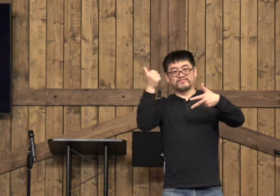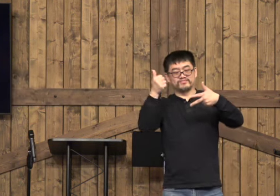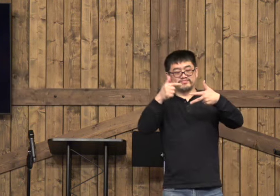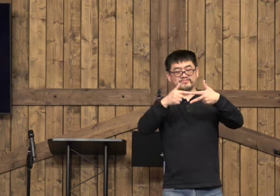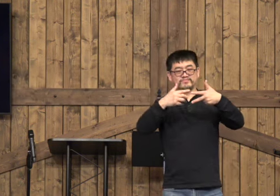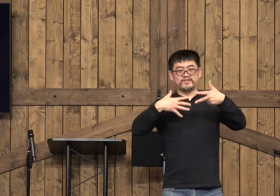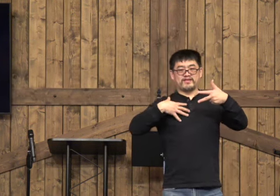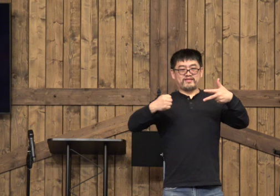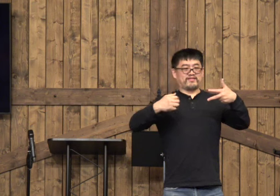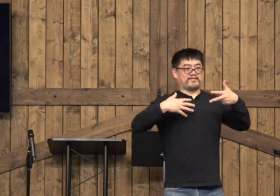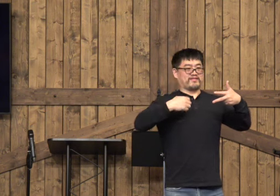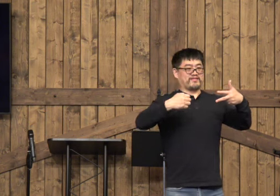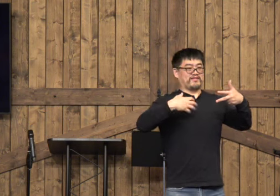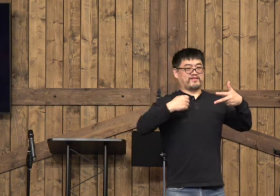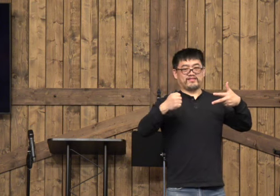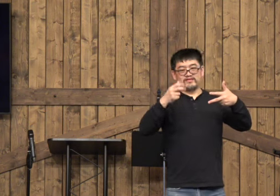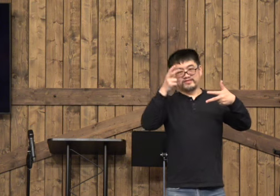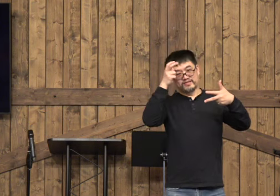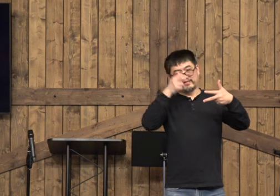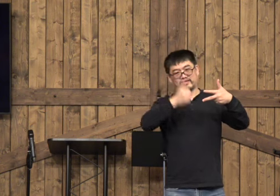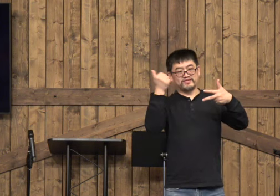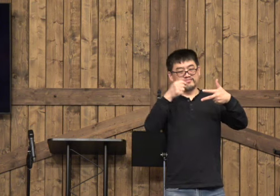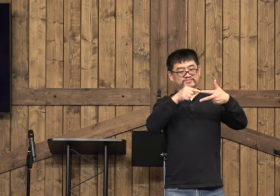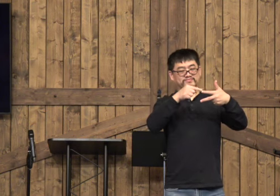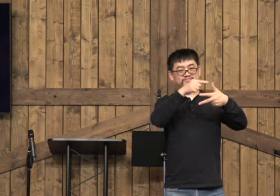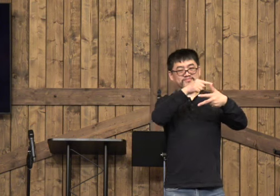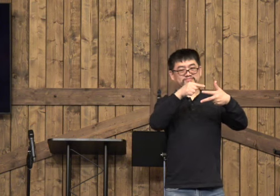so God has the authority He has that obedience He has the authority to heal